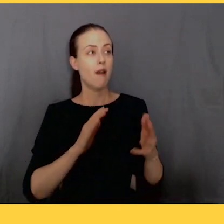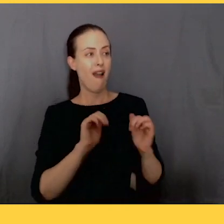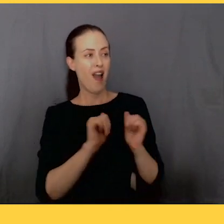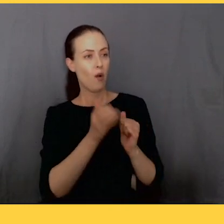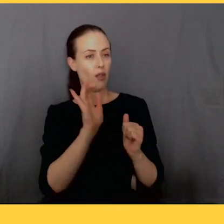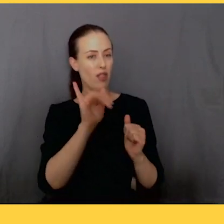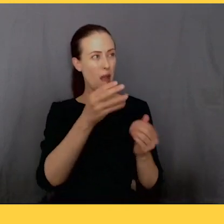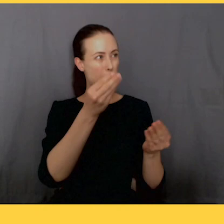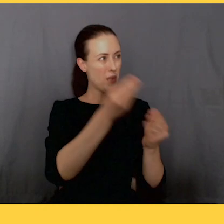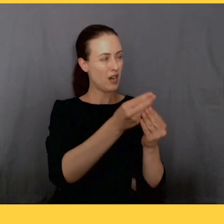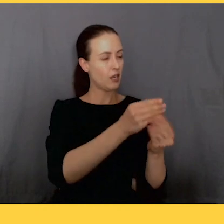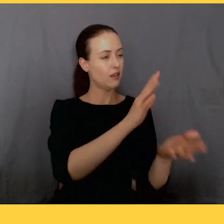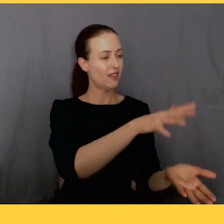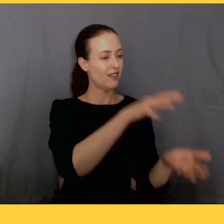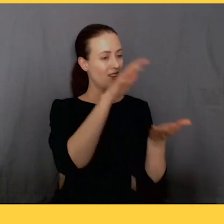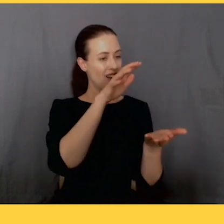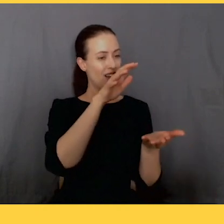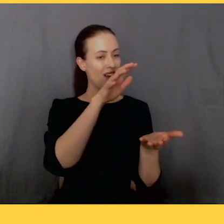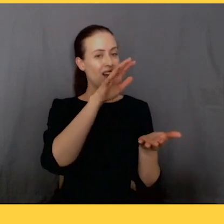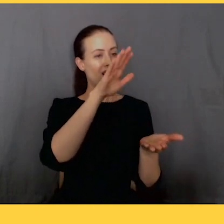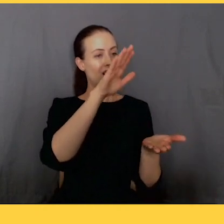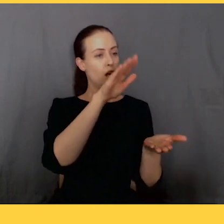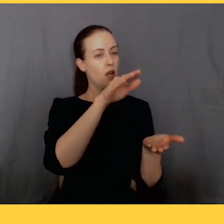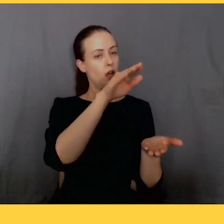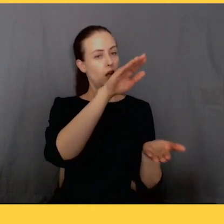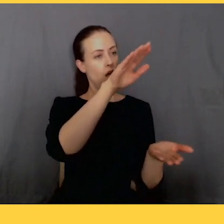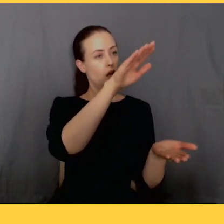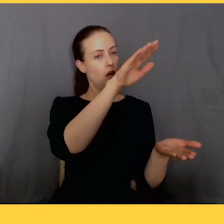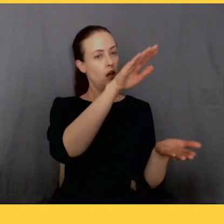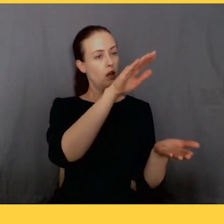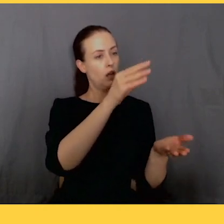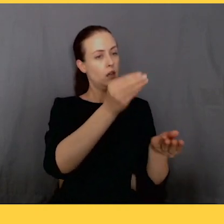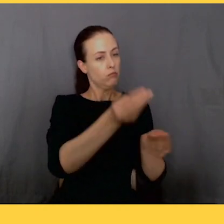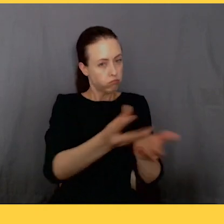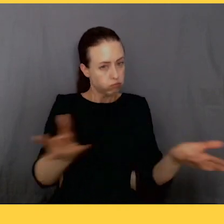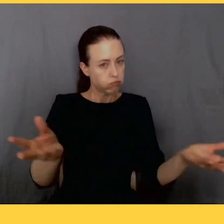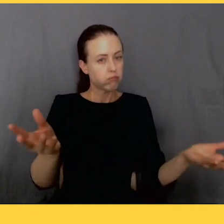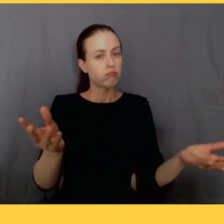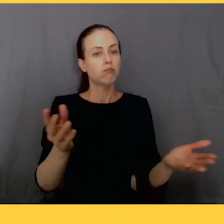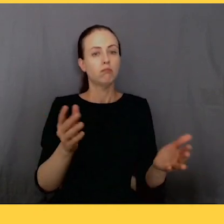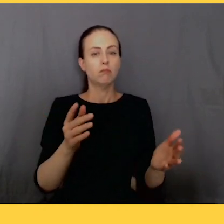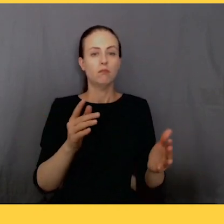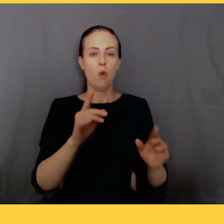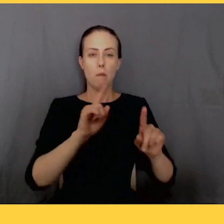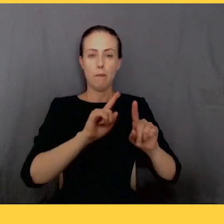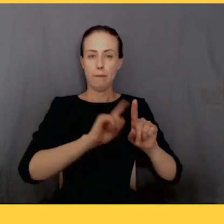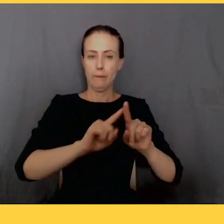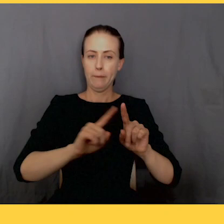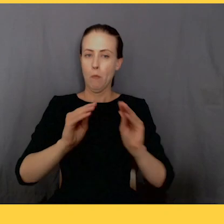those incentive programs a little bit more broadly across our customer base.